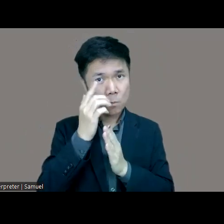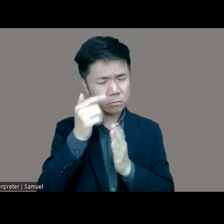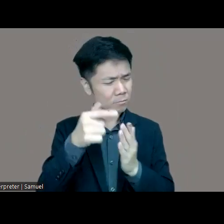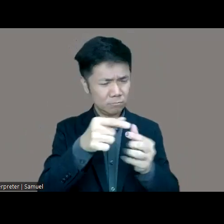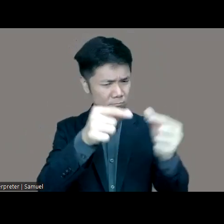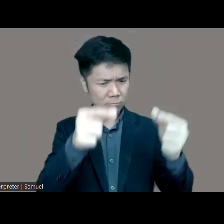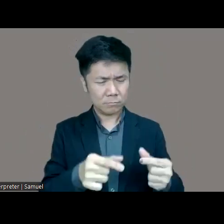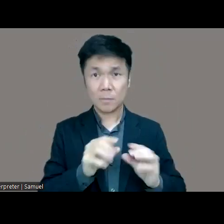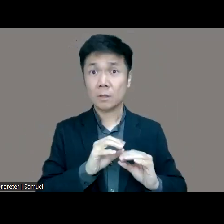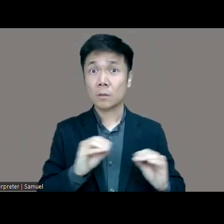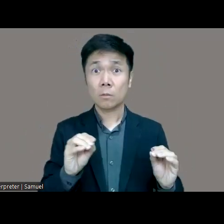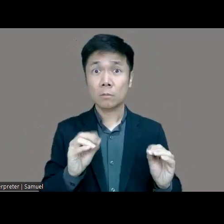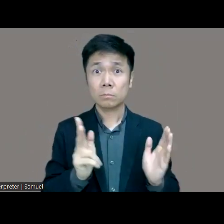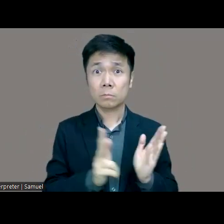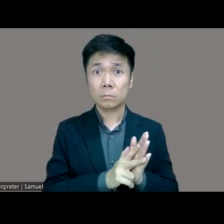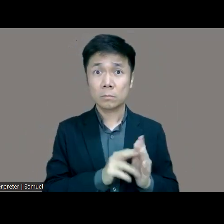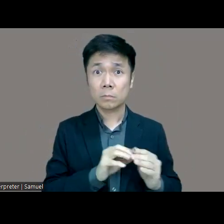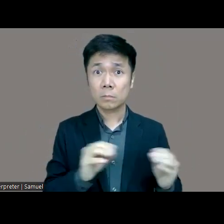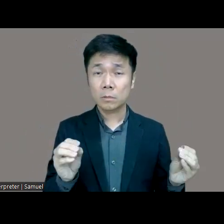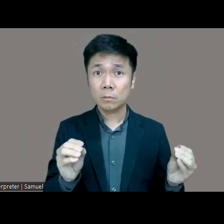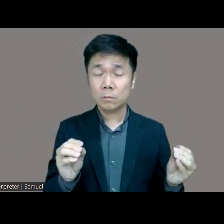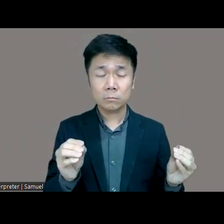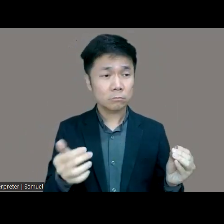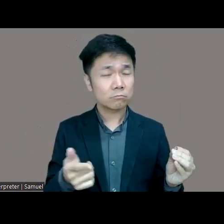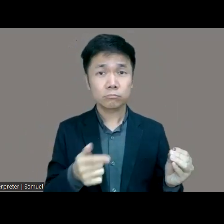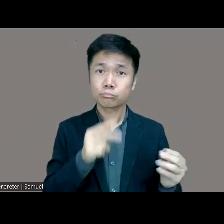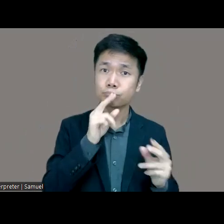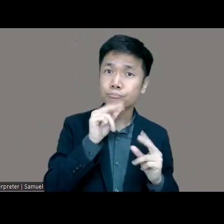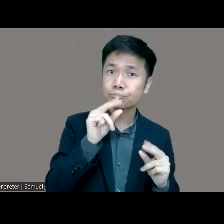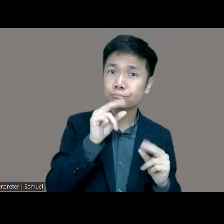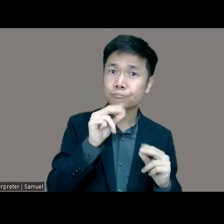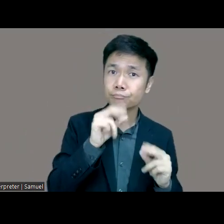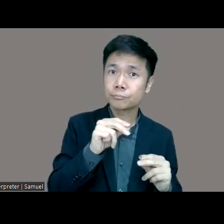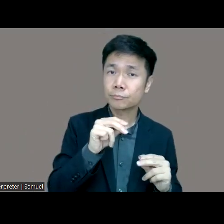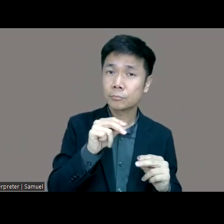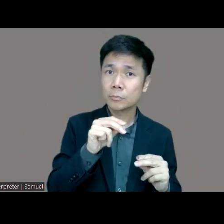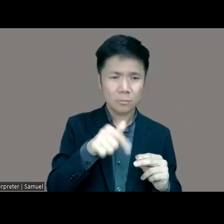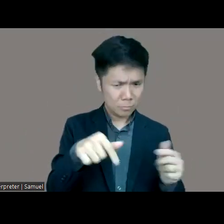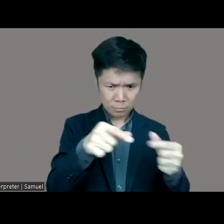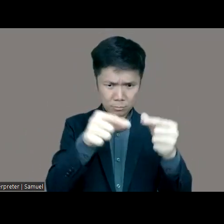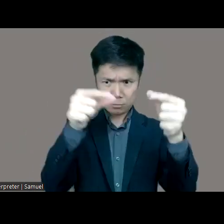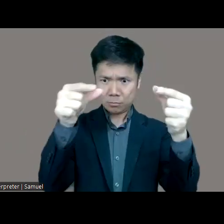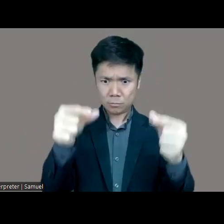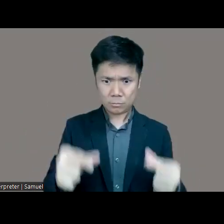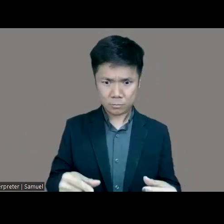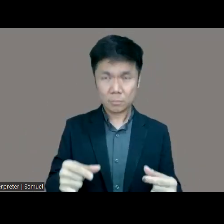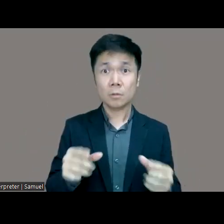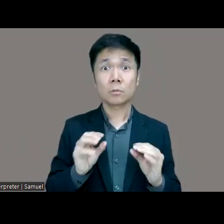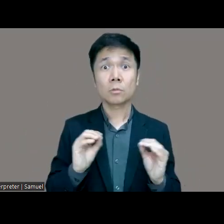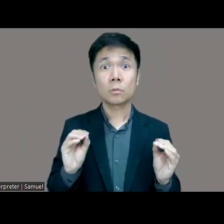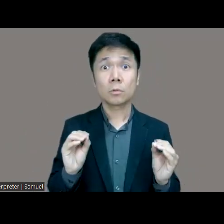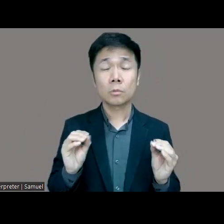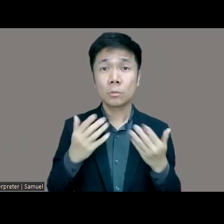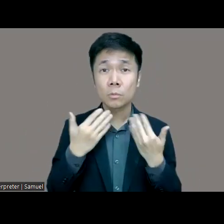not me only, but also most of people are complaining about documentation. Like,